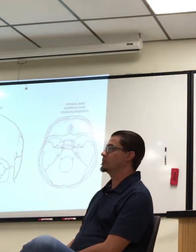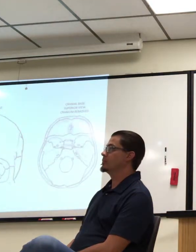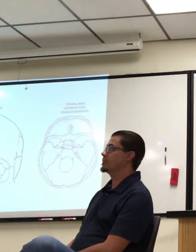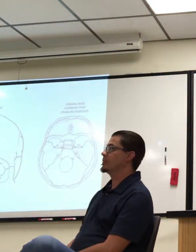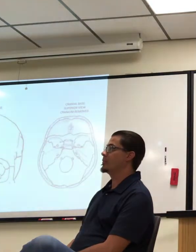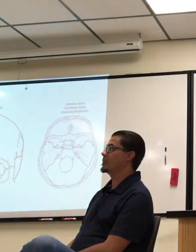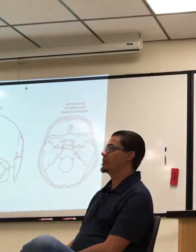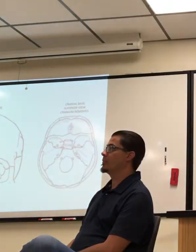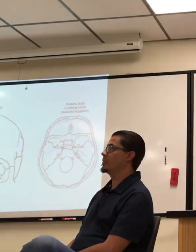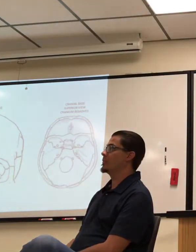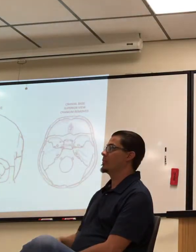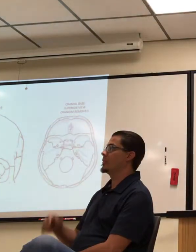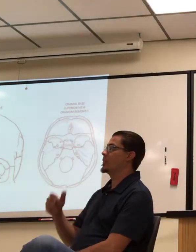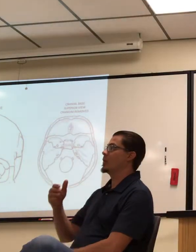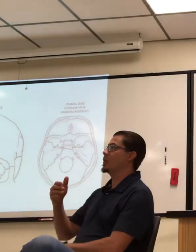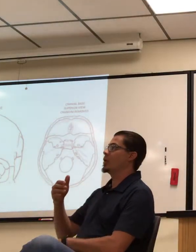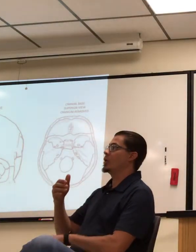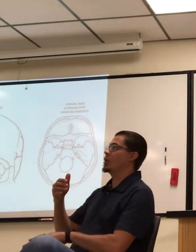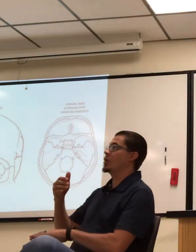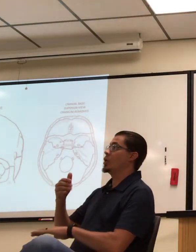the superior